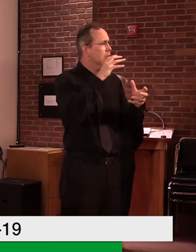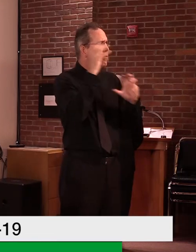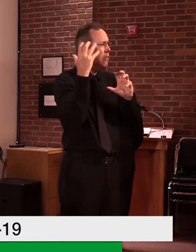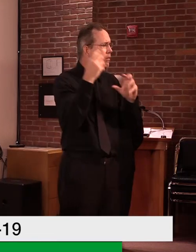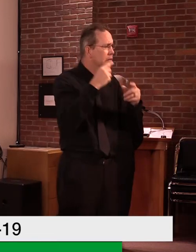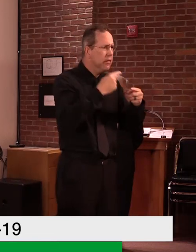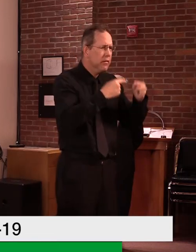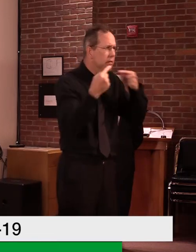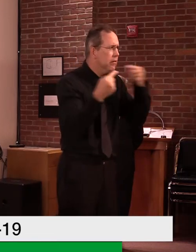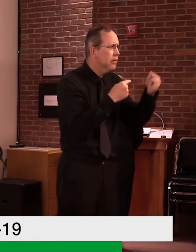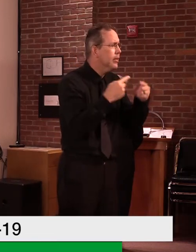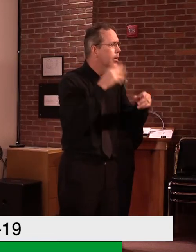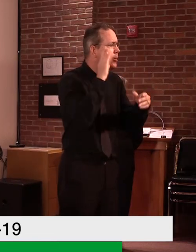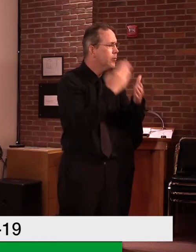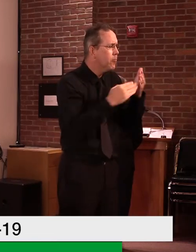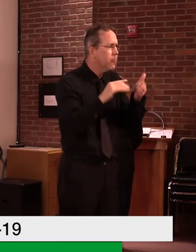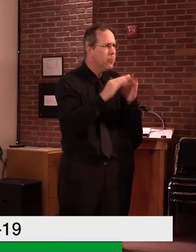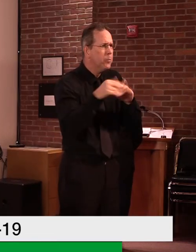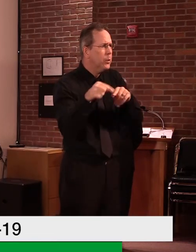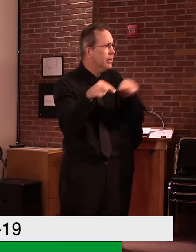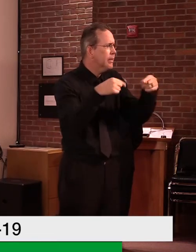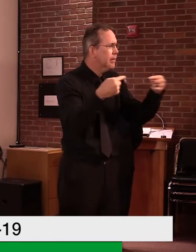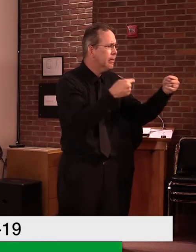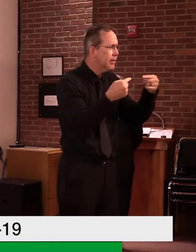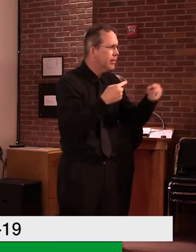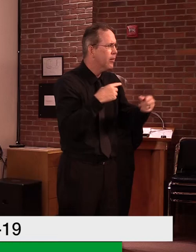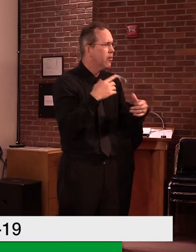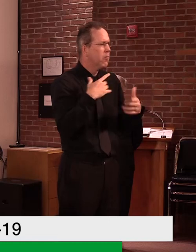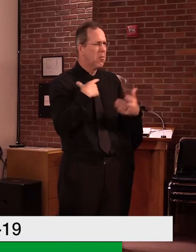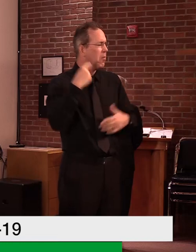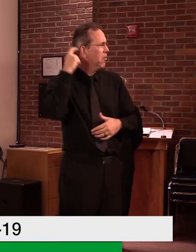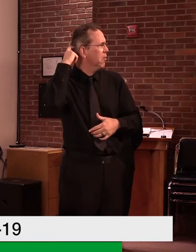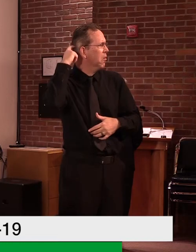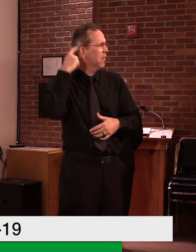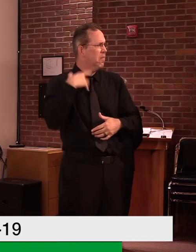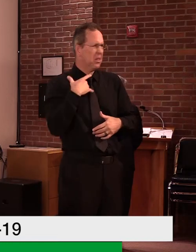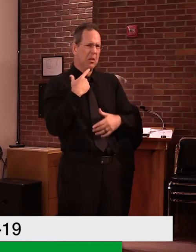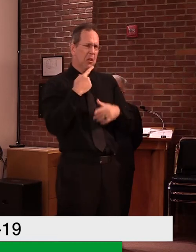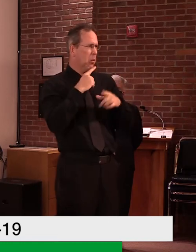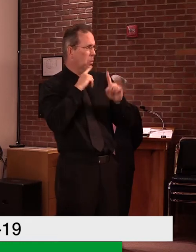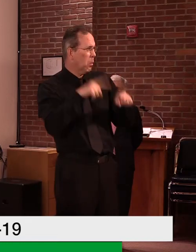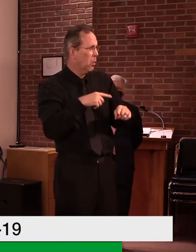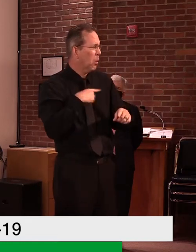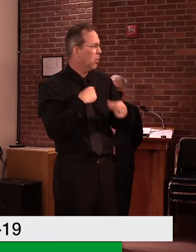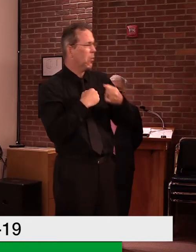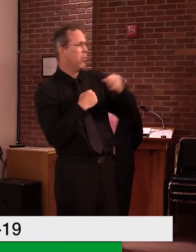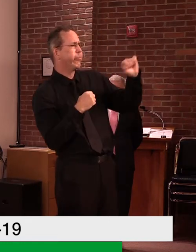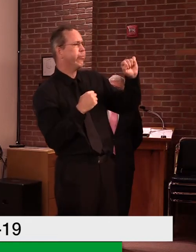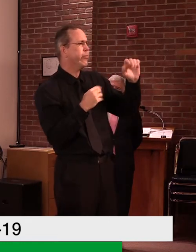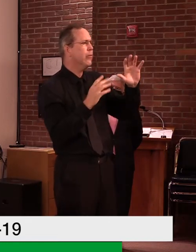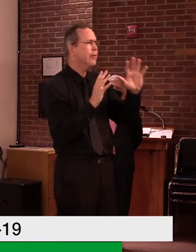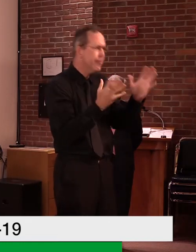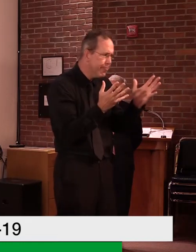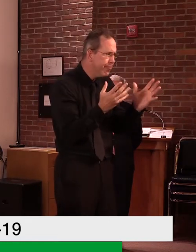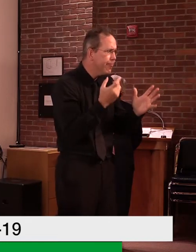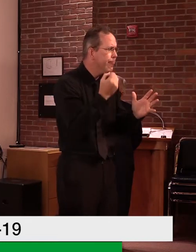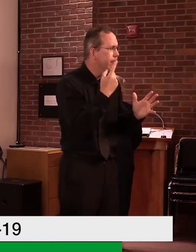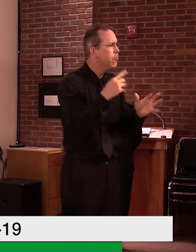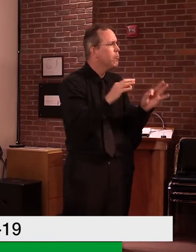create conflict and resistance. So I want to take a moment to talk to folks on both sides of this